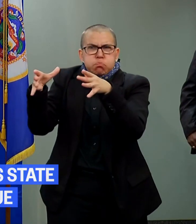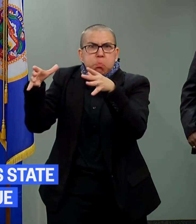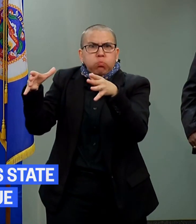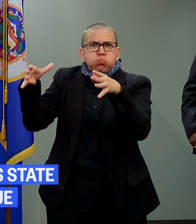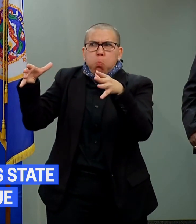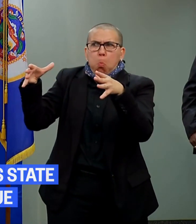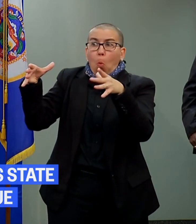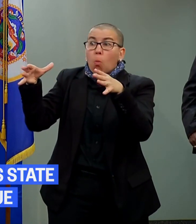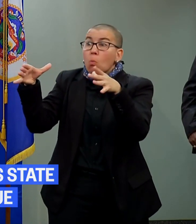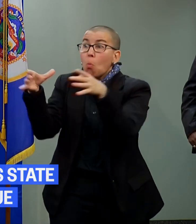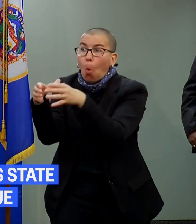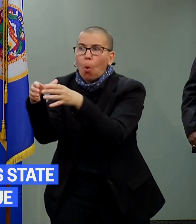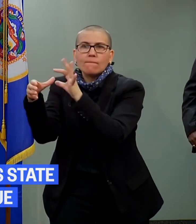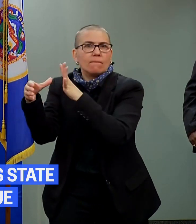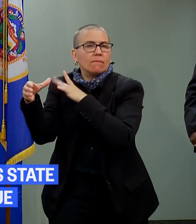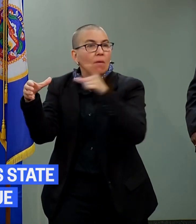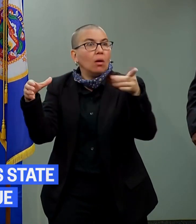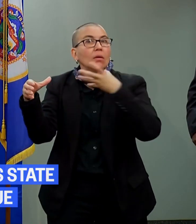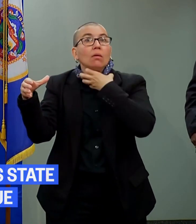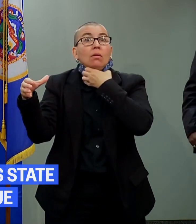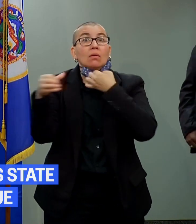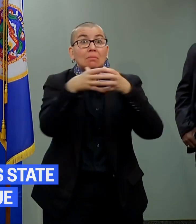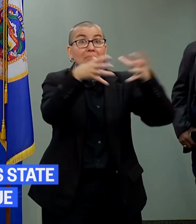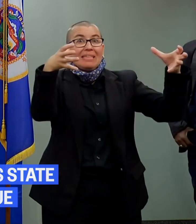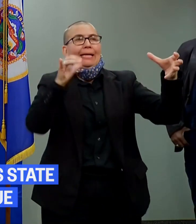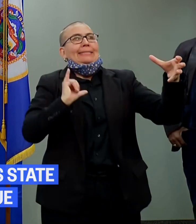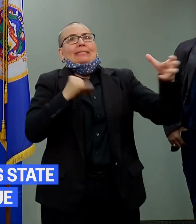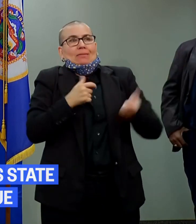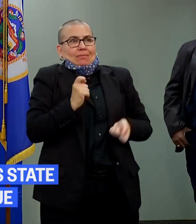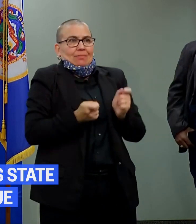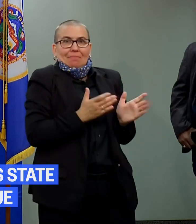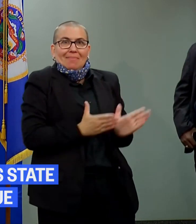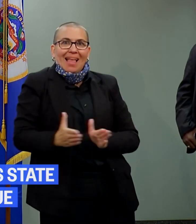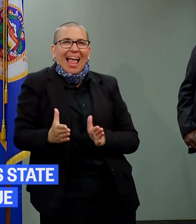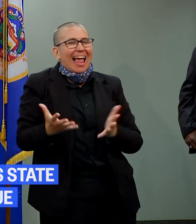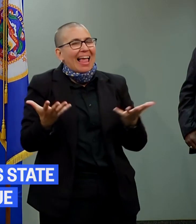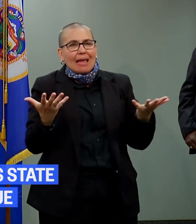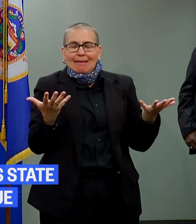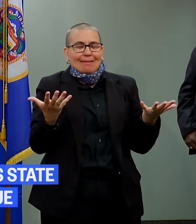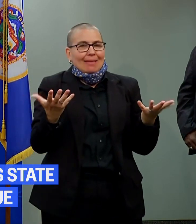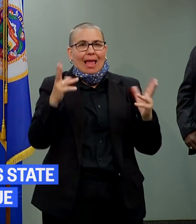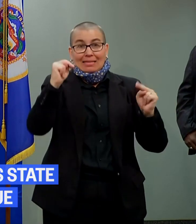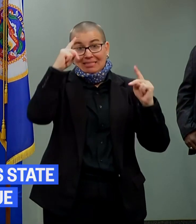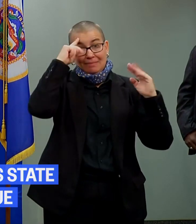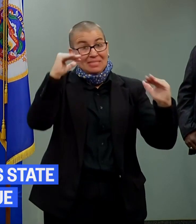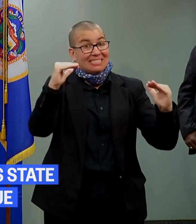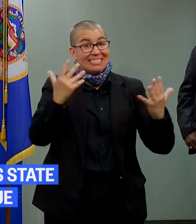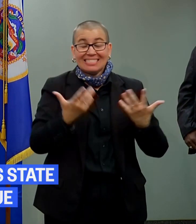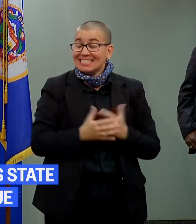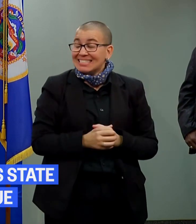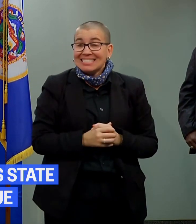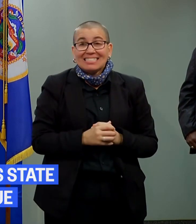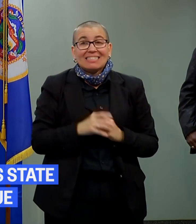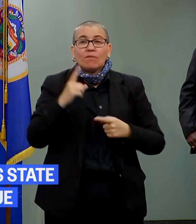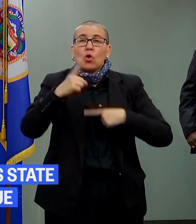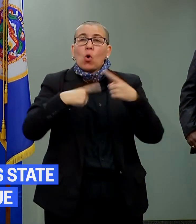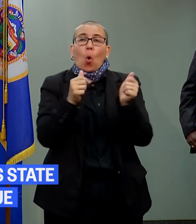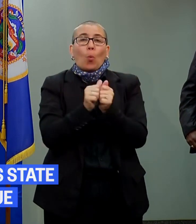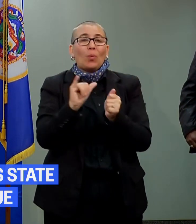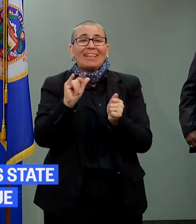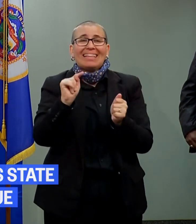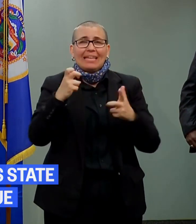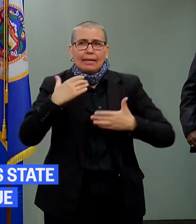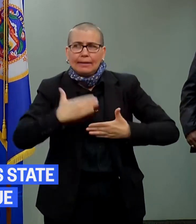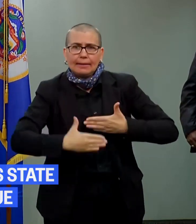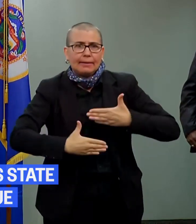Patrol. There'll be things that we learn. There'll be things that we change. And then we hope we never have to do this again, but if we do, we'll be better. Is there a